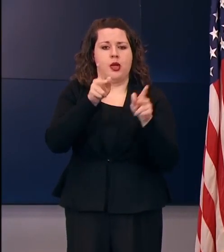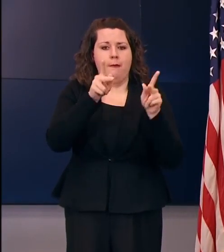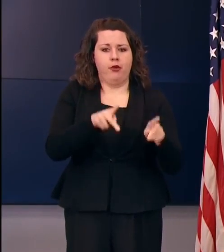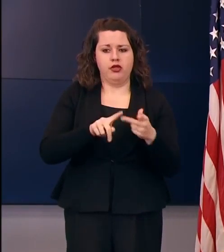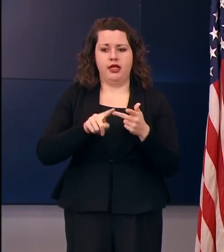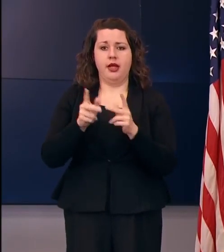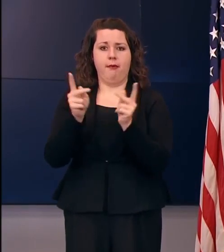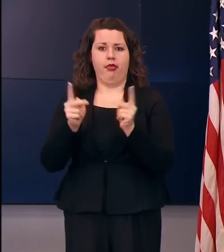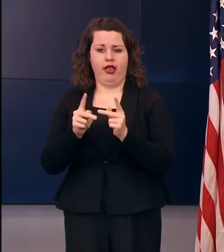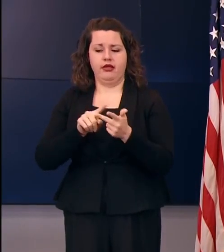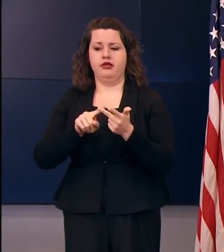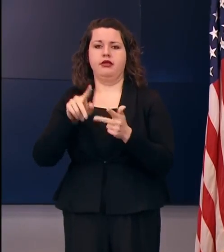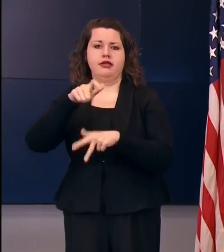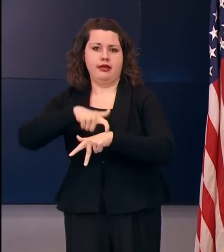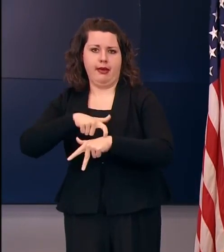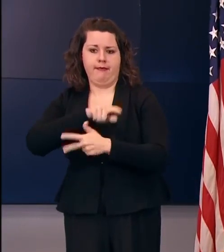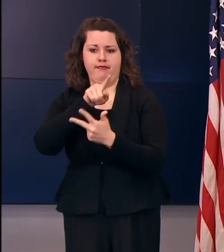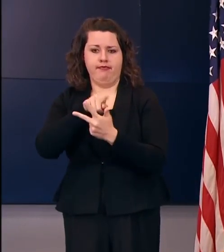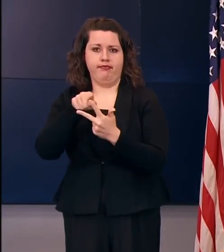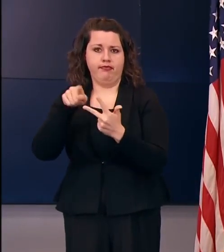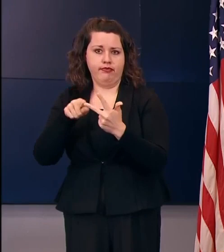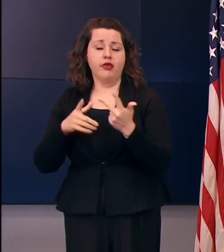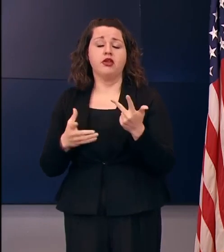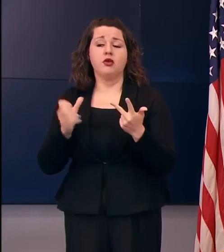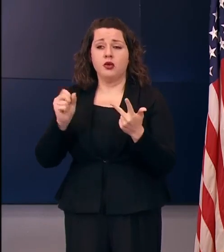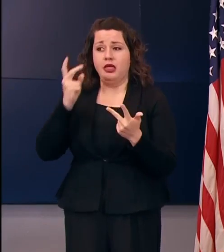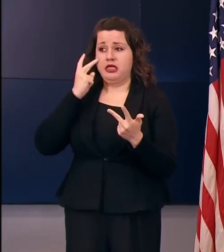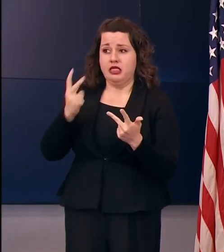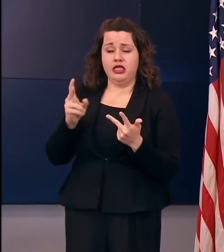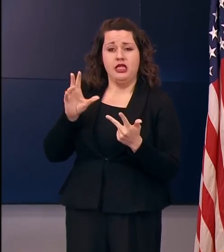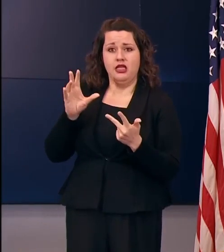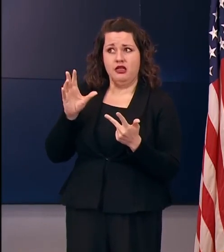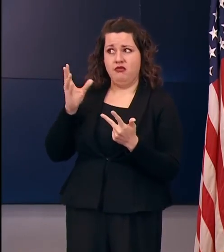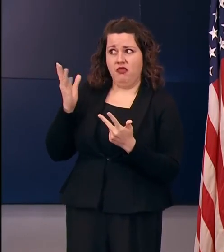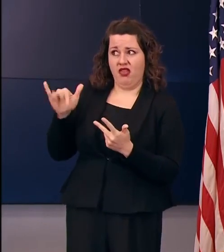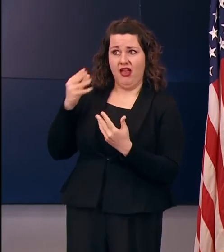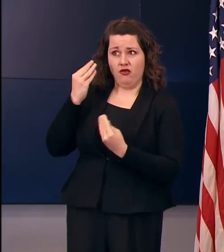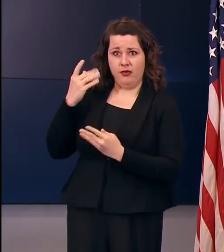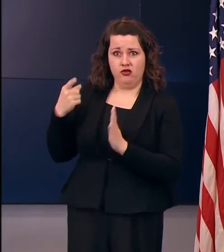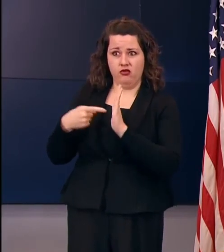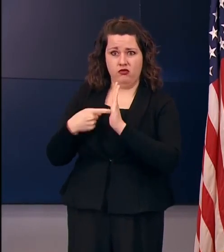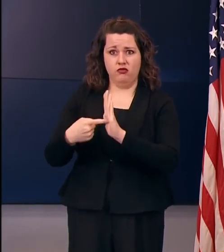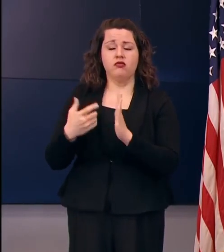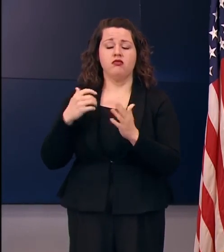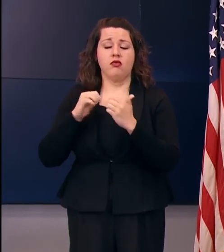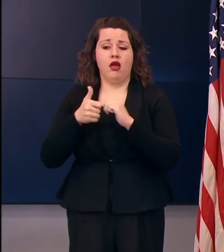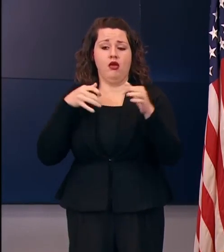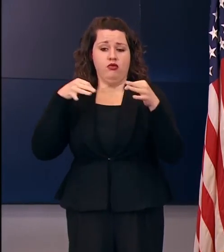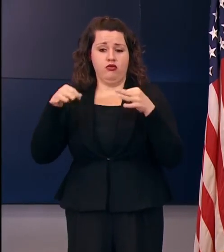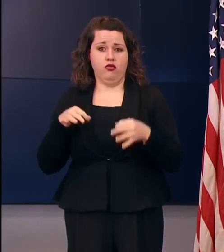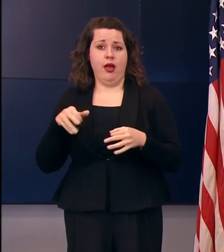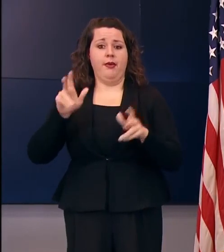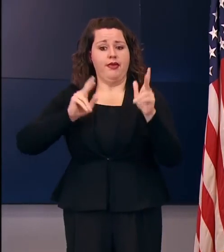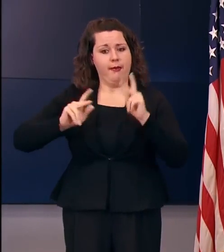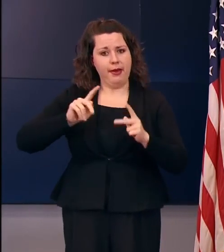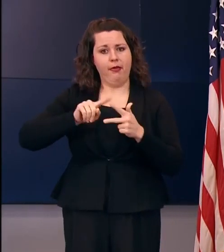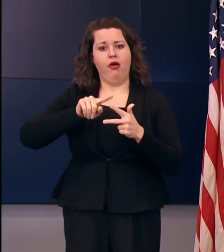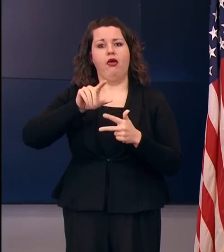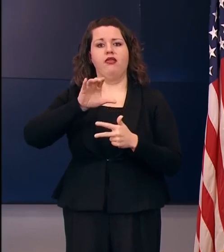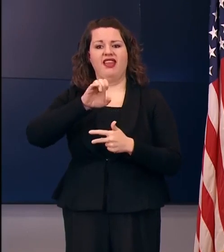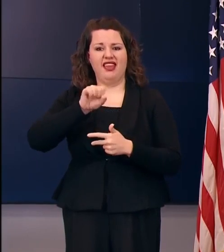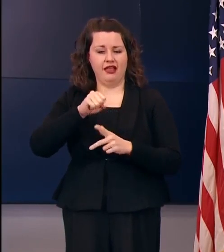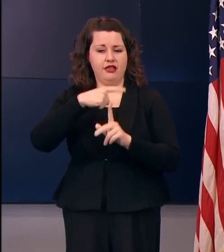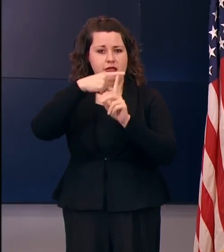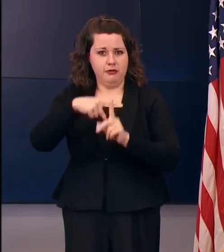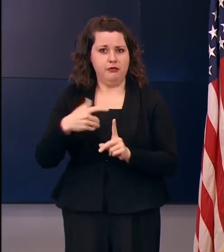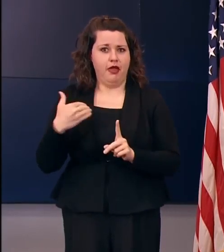and time. And so you've seen in the information that the governor shared how we describe the people, the cases who are